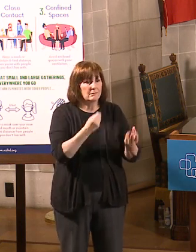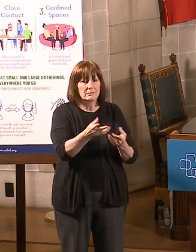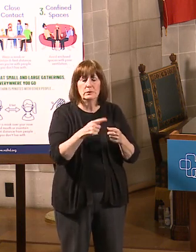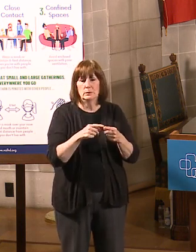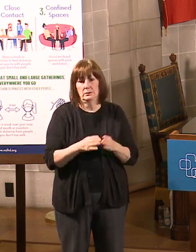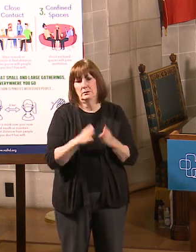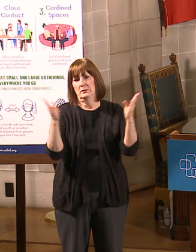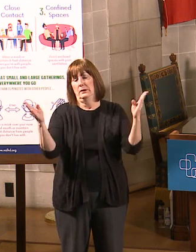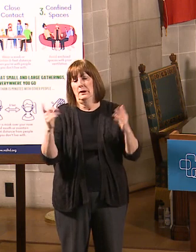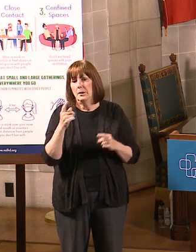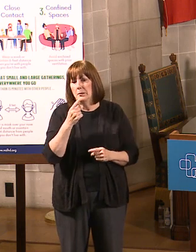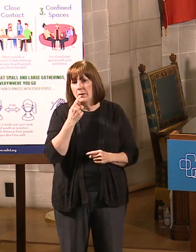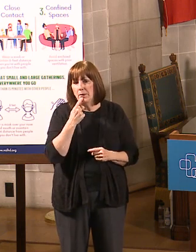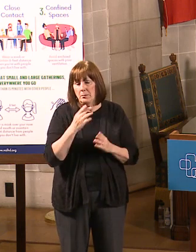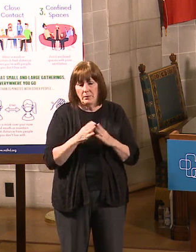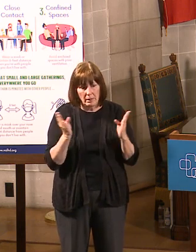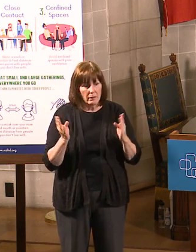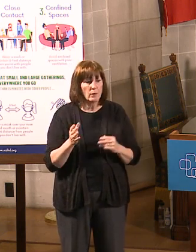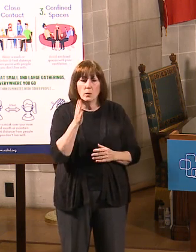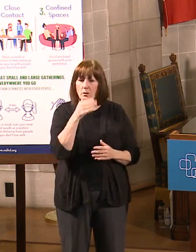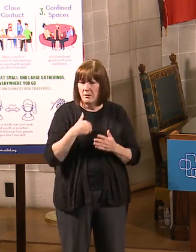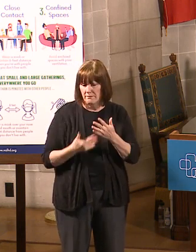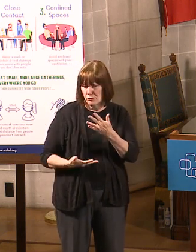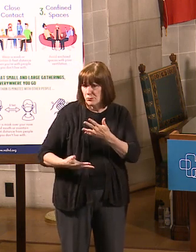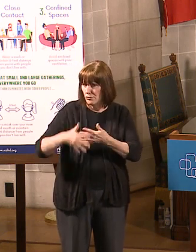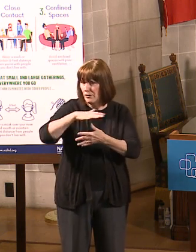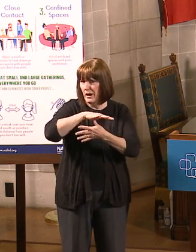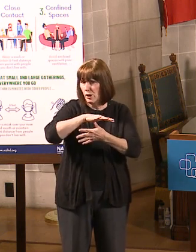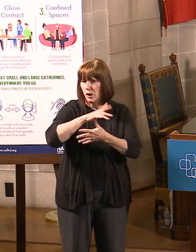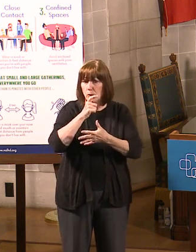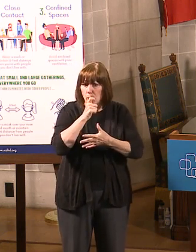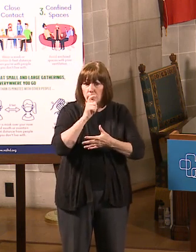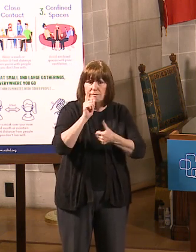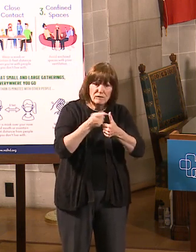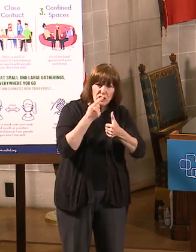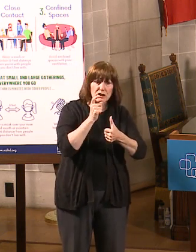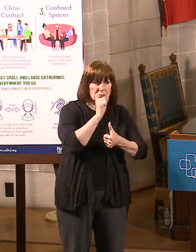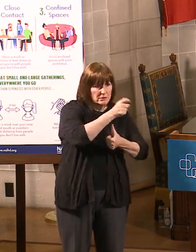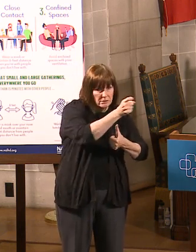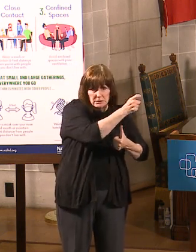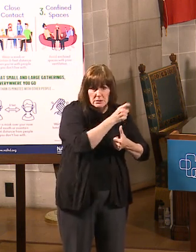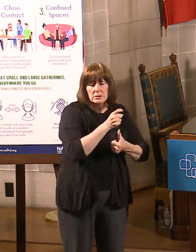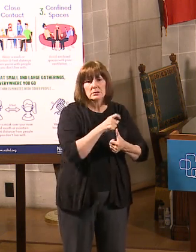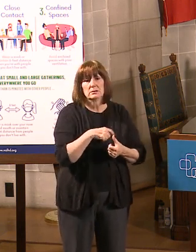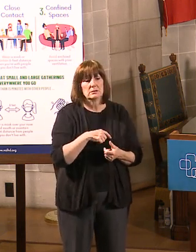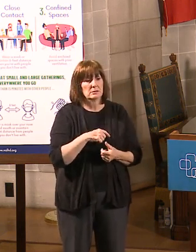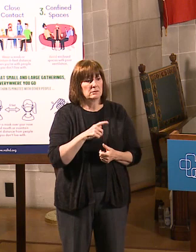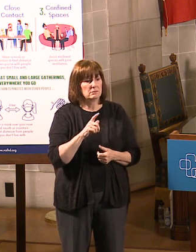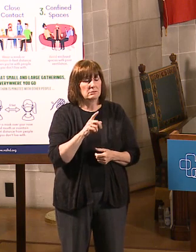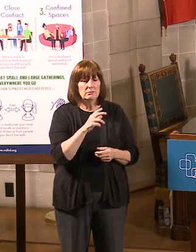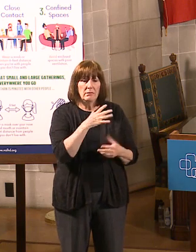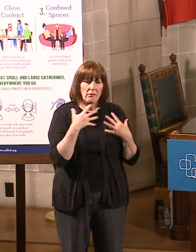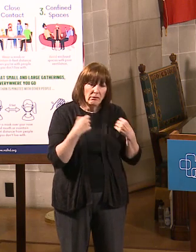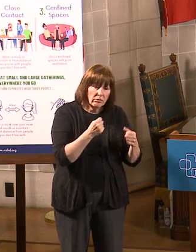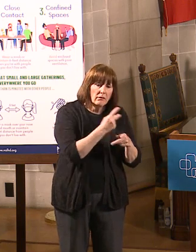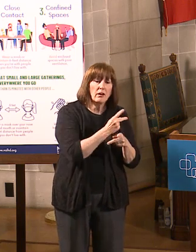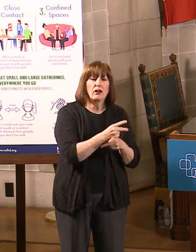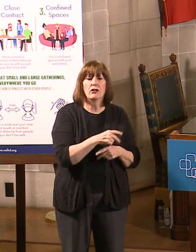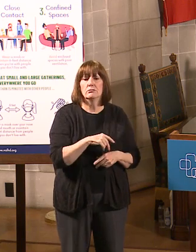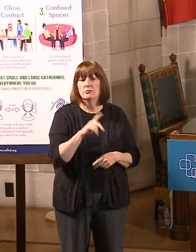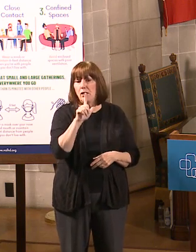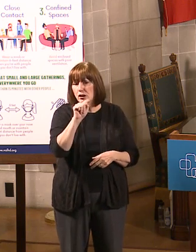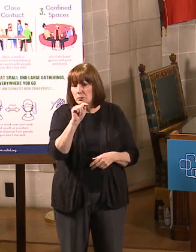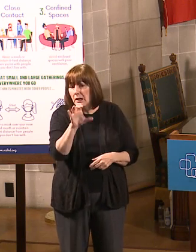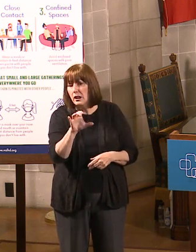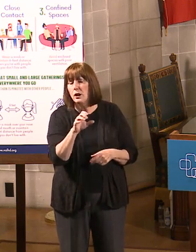public. We are going to have a priority order that I discussed around healthcare workers and long-term care workers and first responders